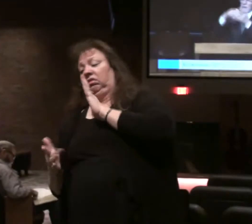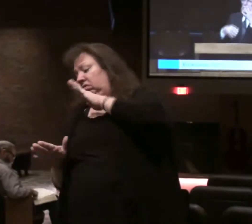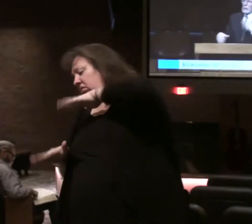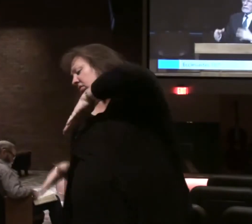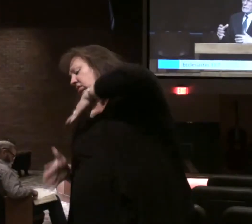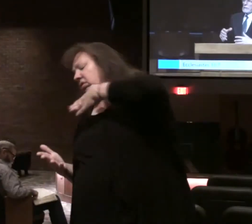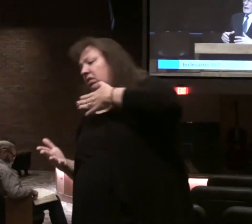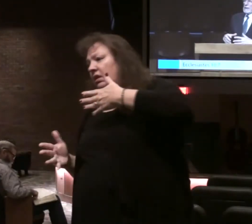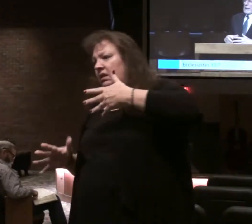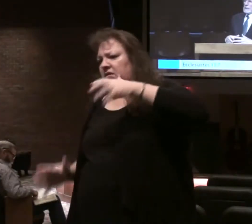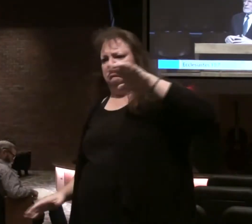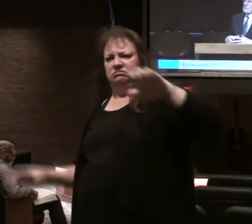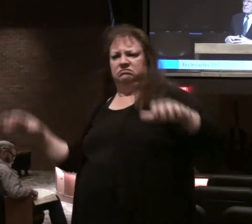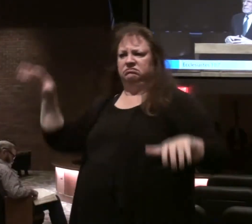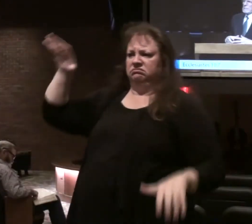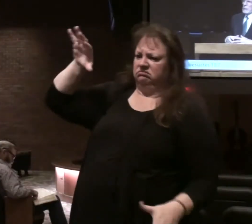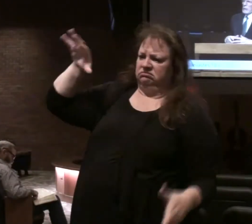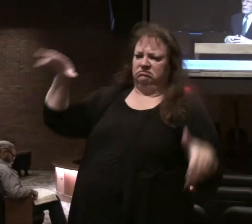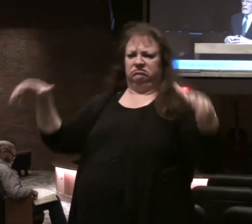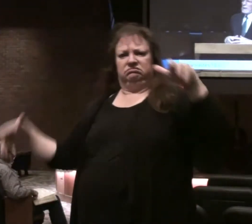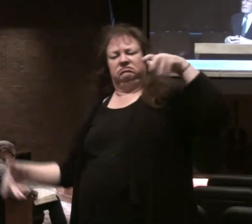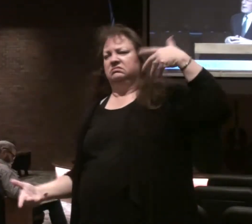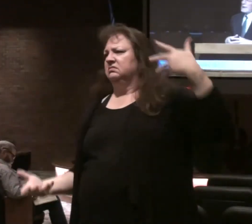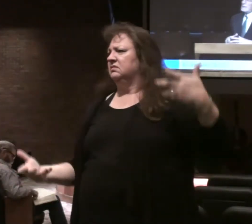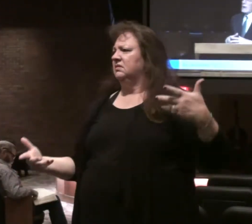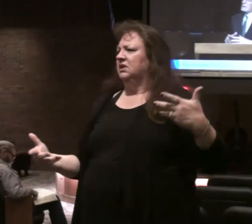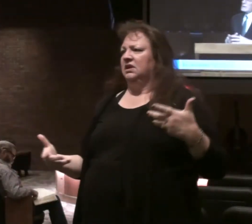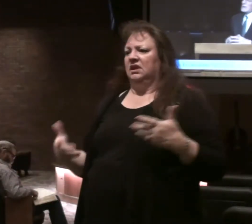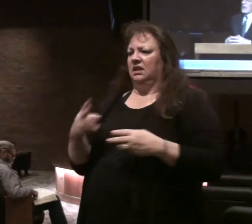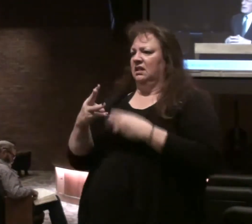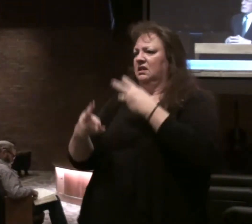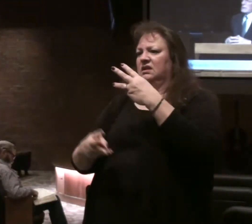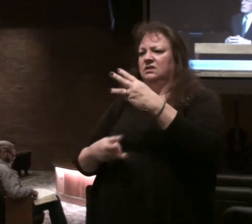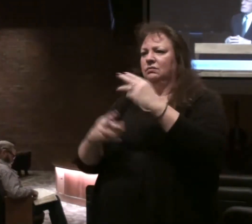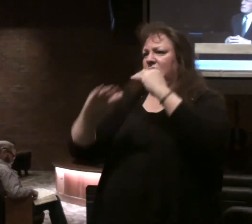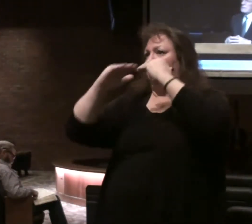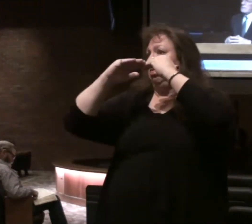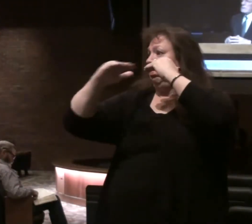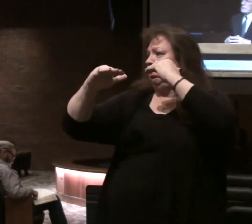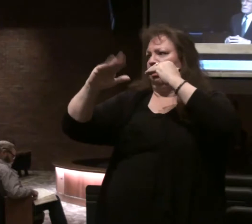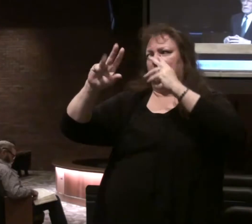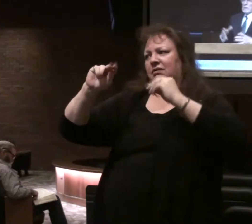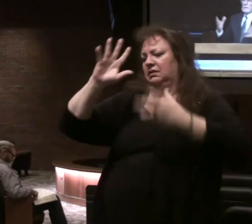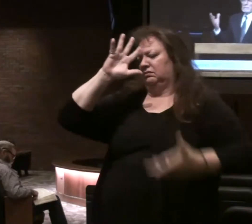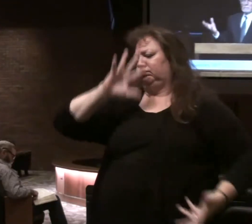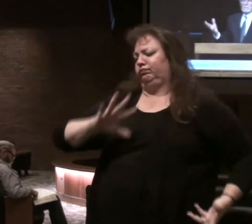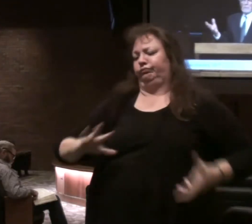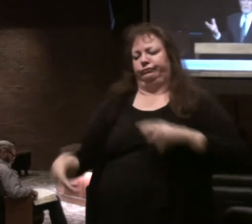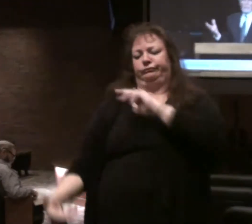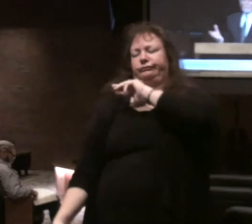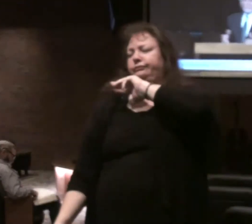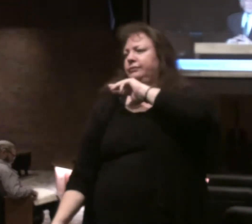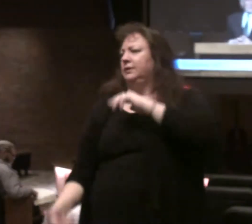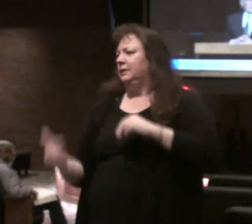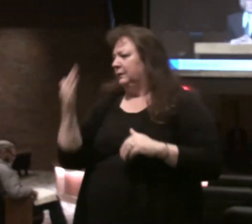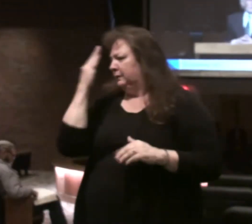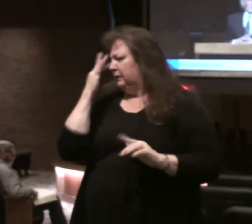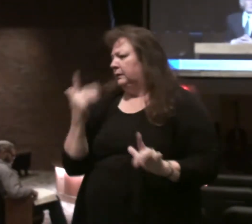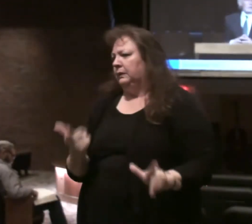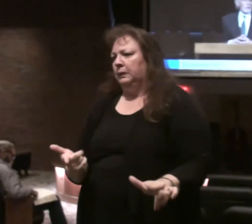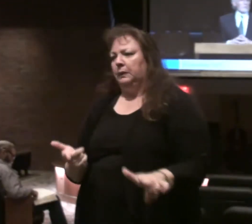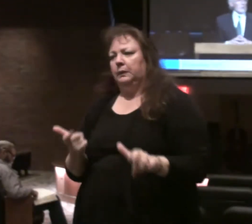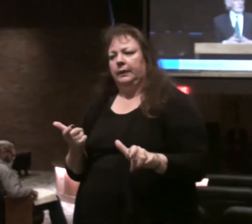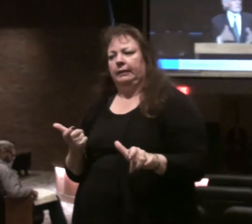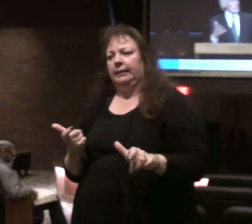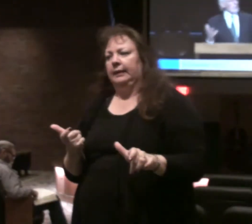everything's getting turned upside down. We live in an unstable. I know how quickly could